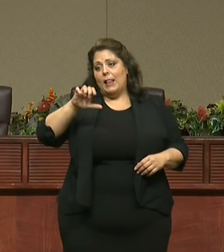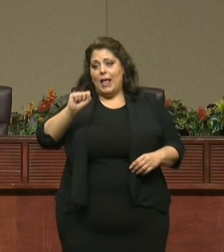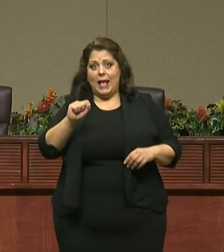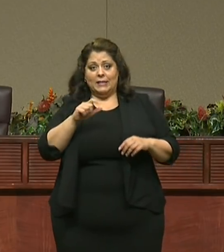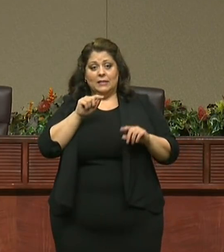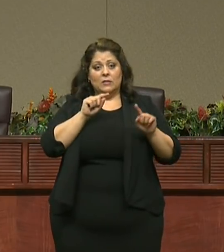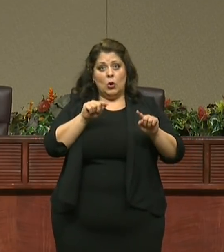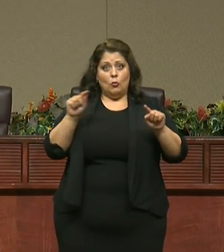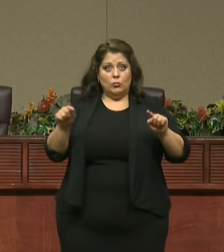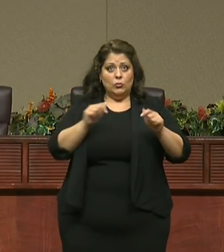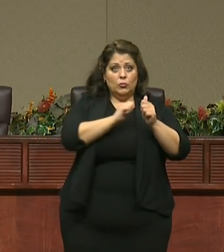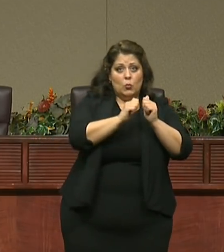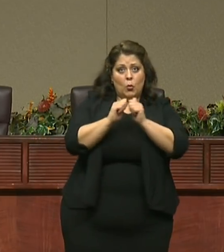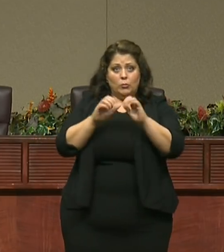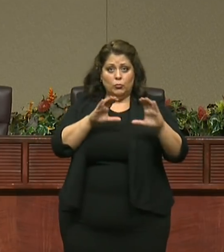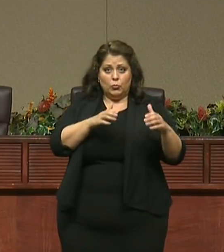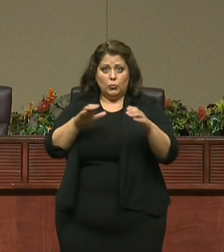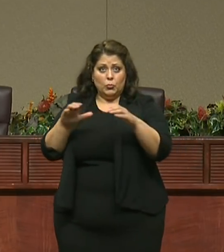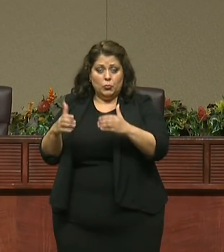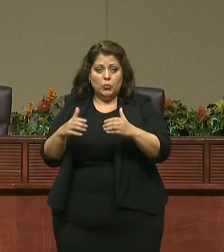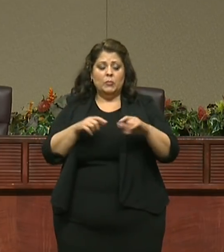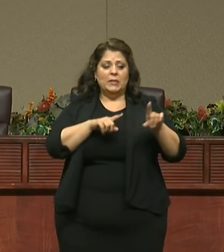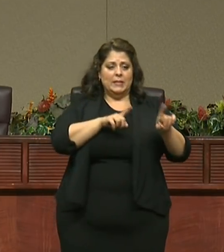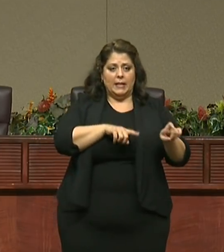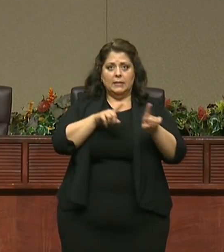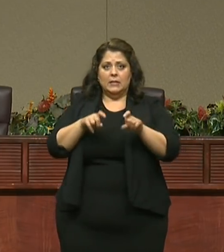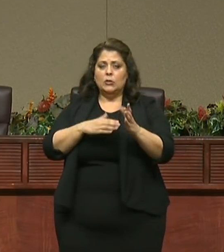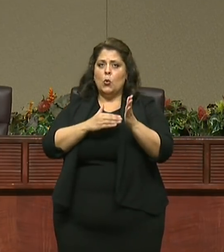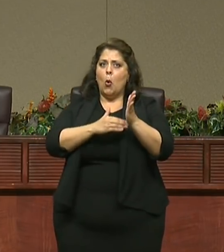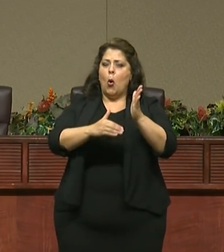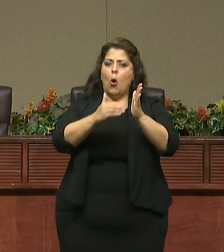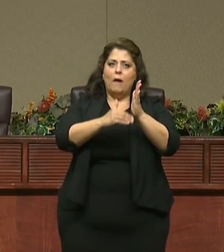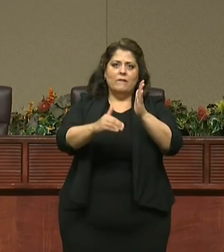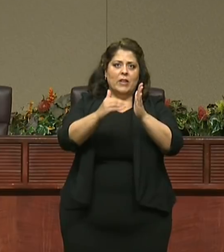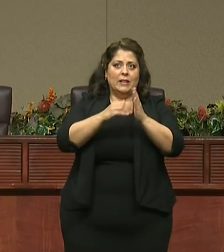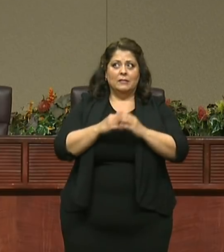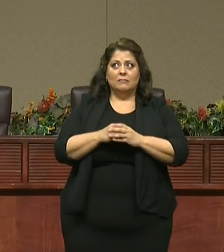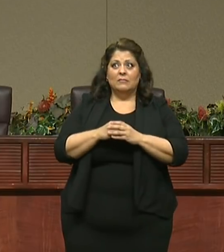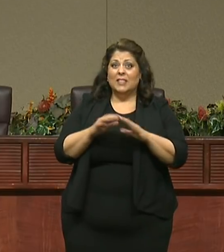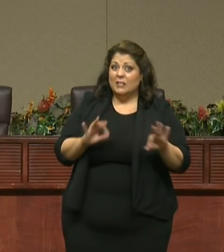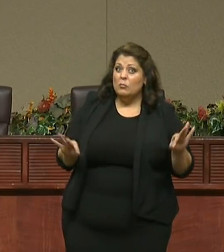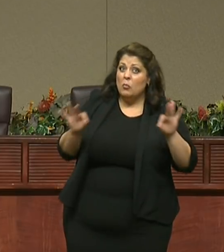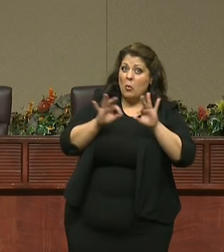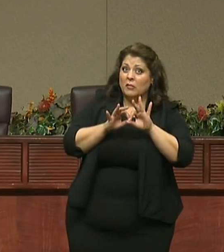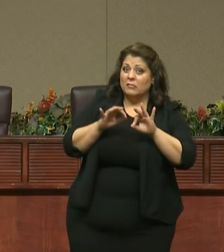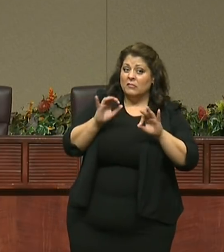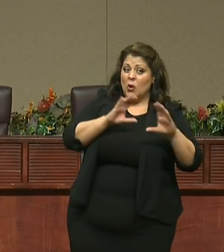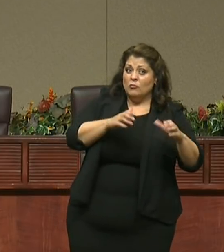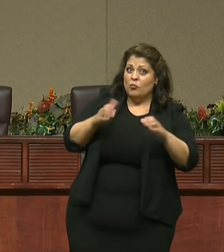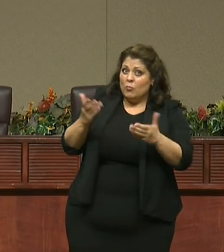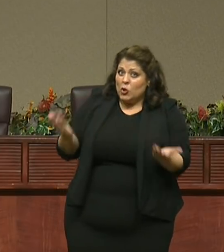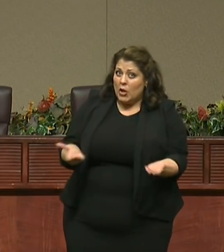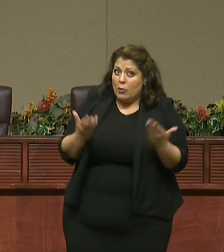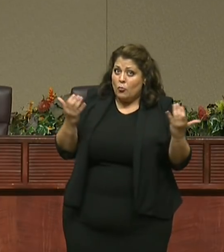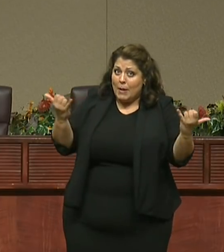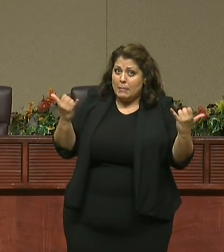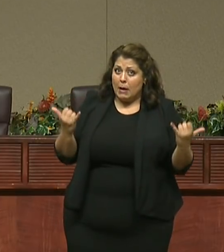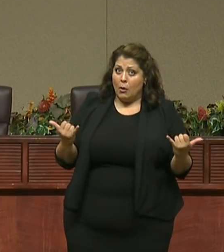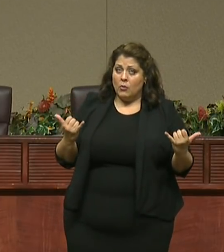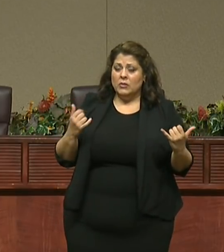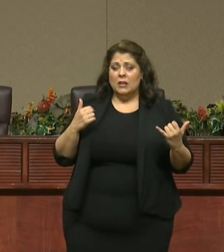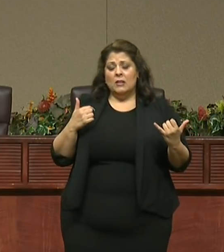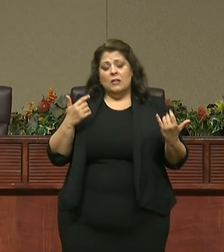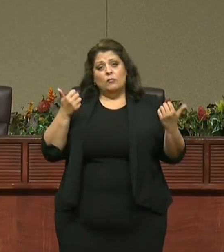often, is counting in the county because they are here right now. So we are looking for a solution, if